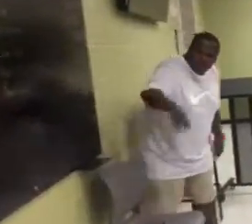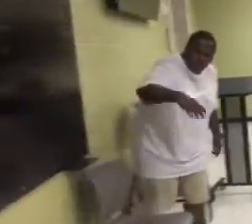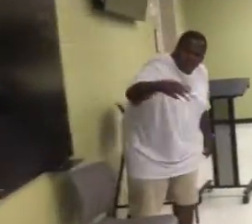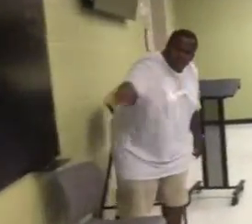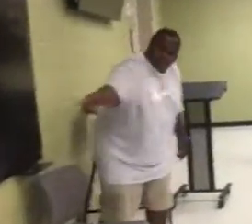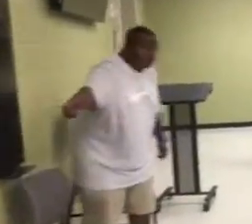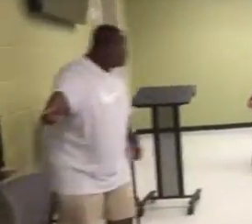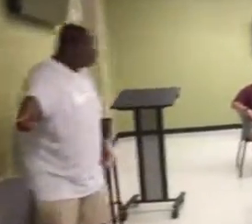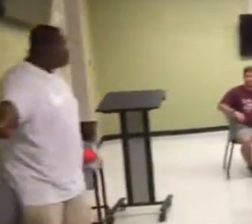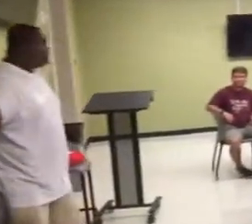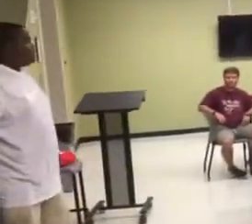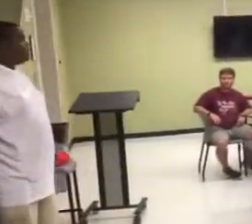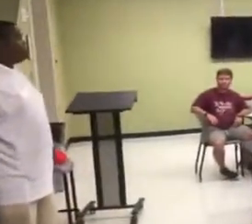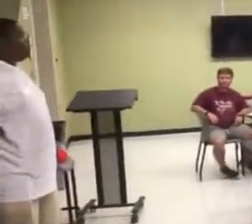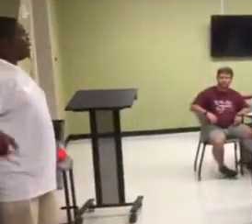one? Where? Where?